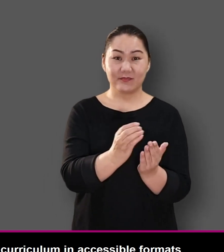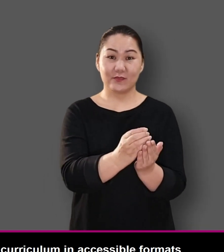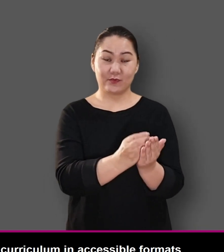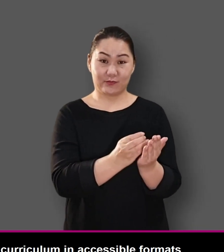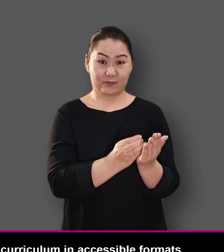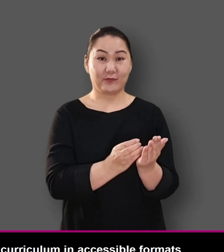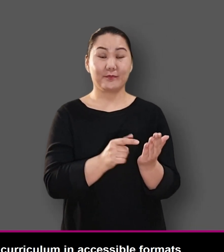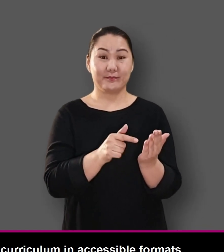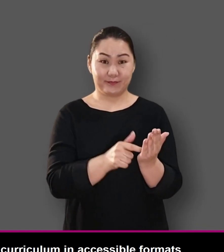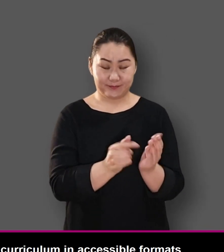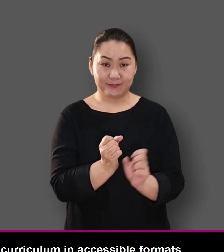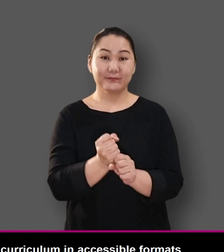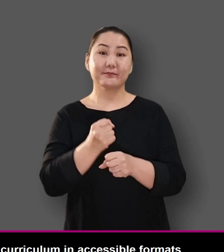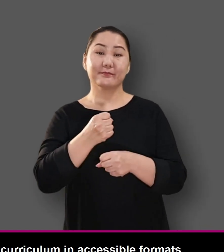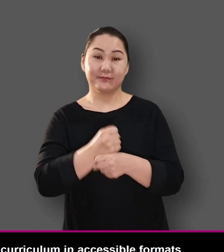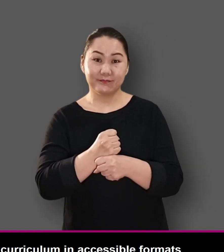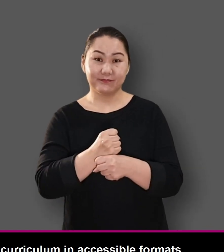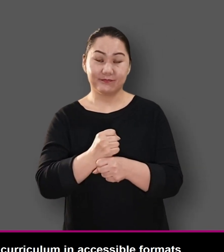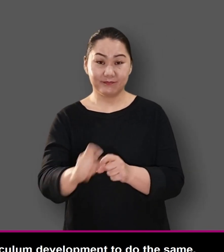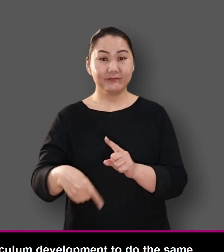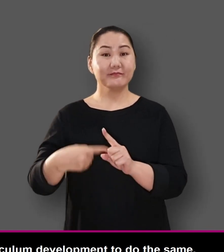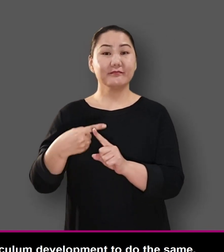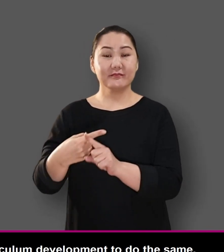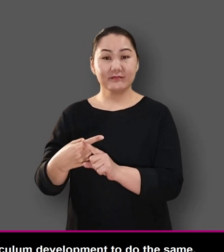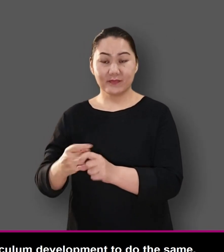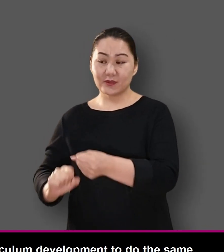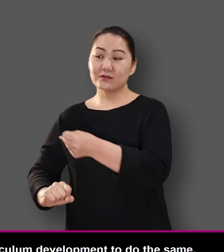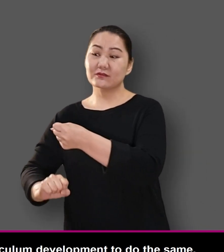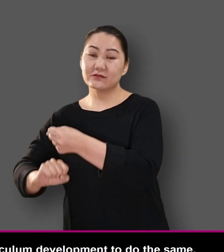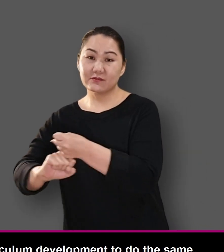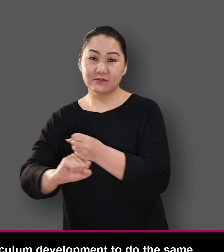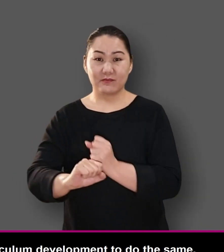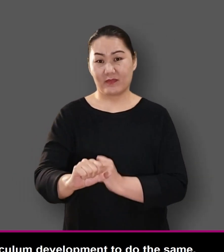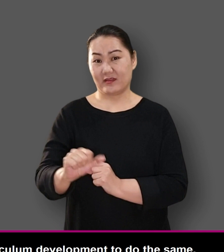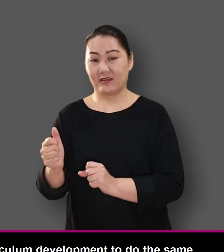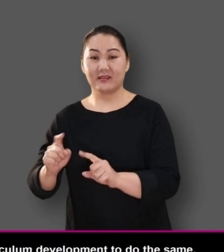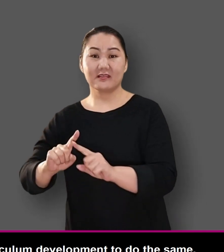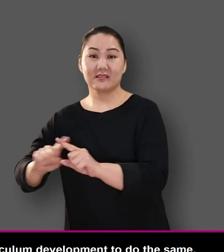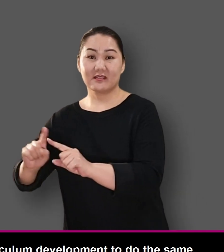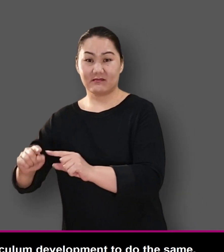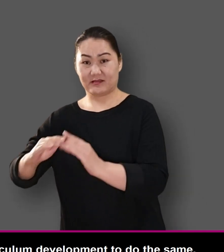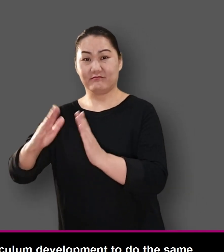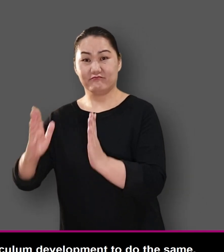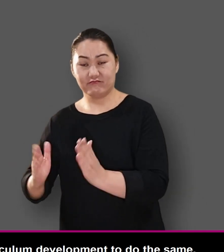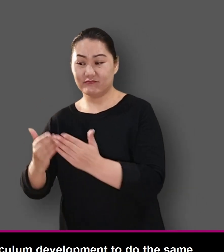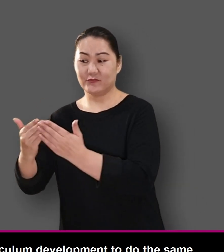curriculum in accessible formats and support institutes of curriculum development to do the same.